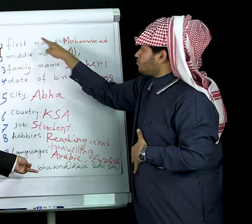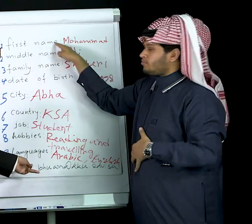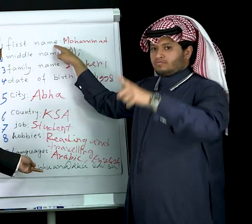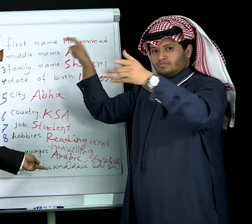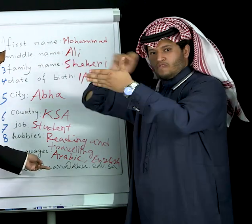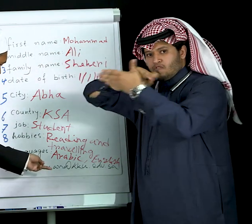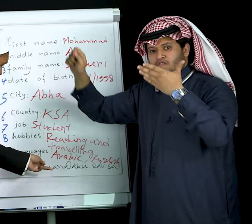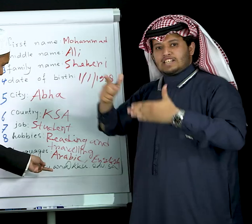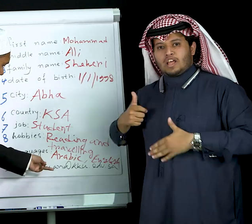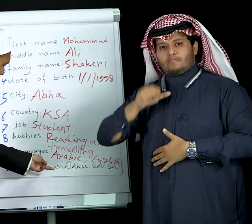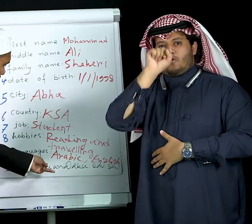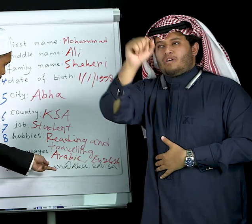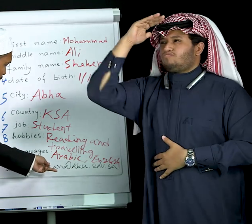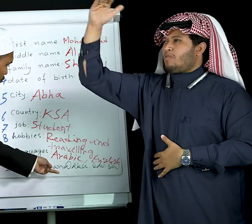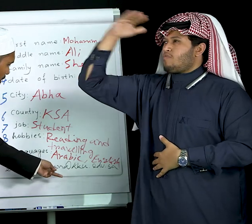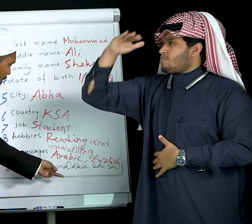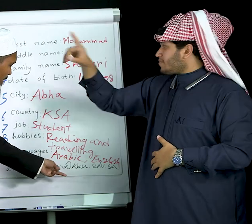email is